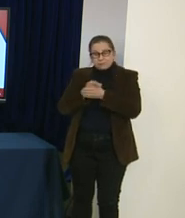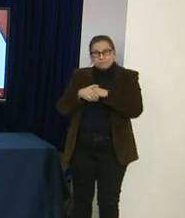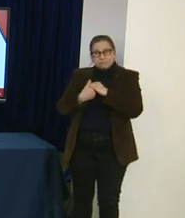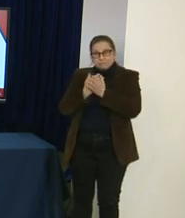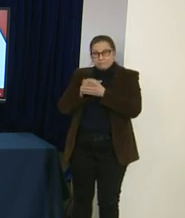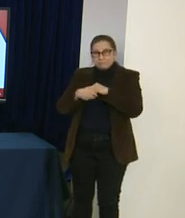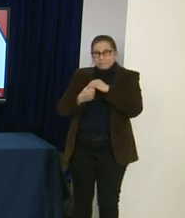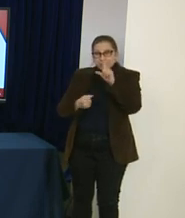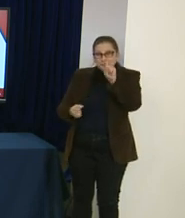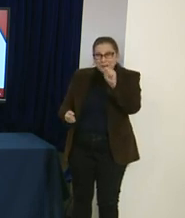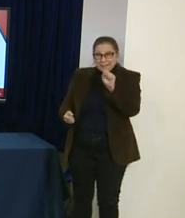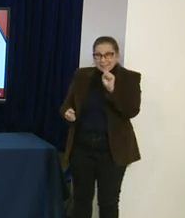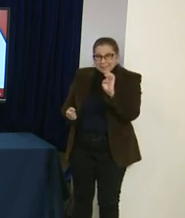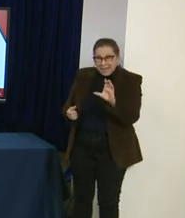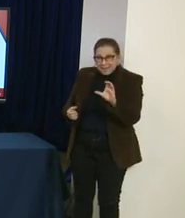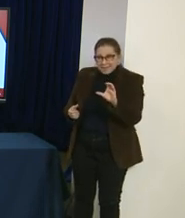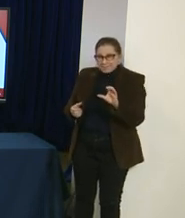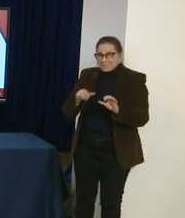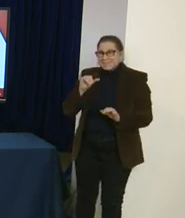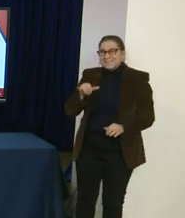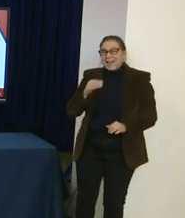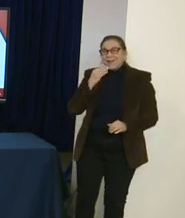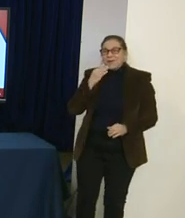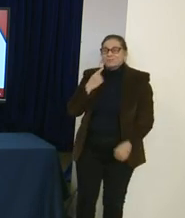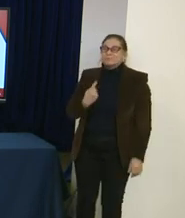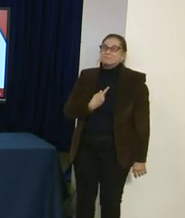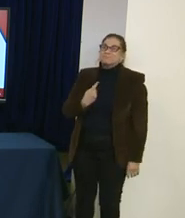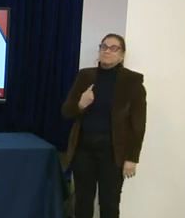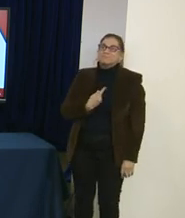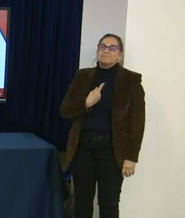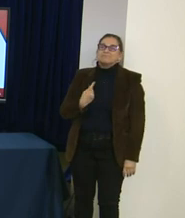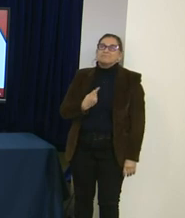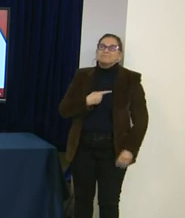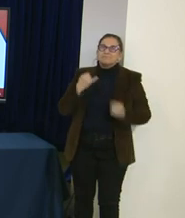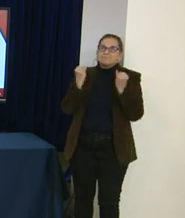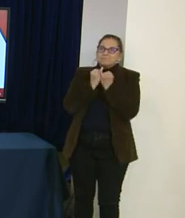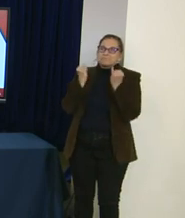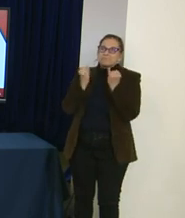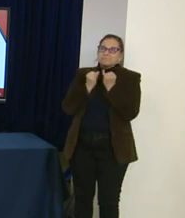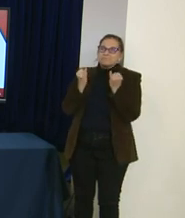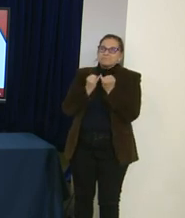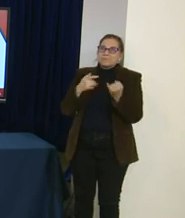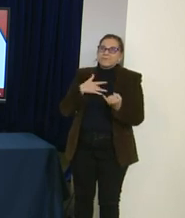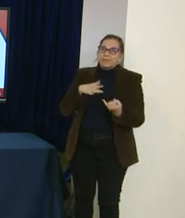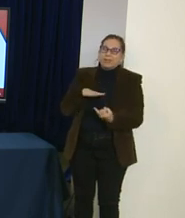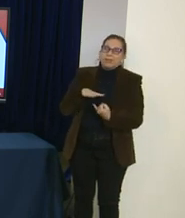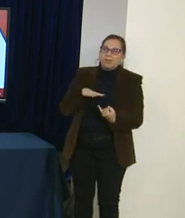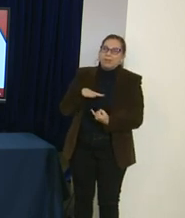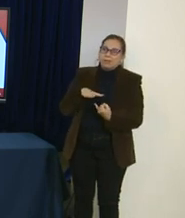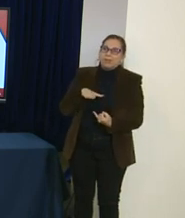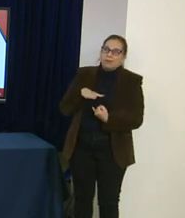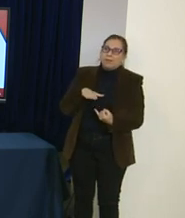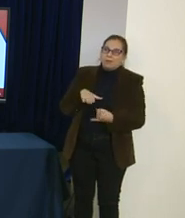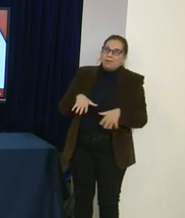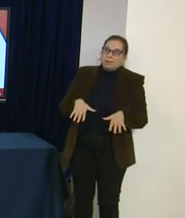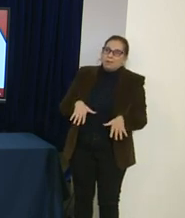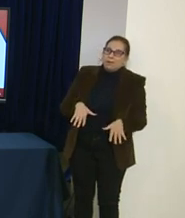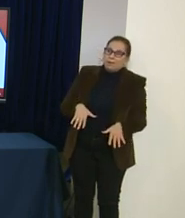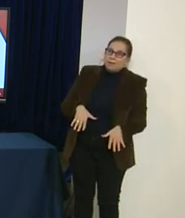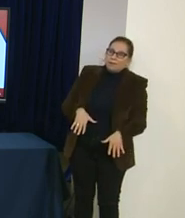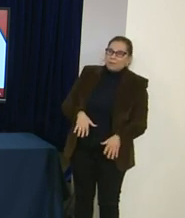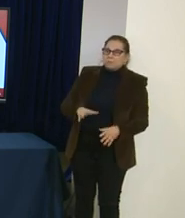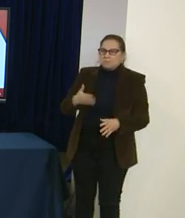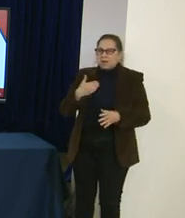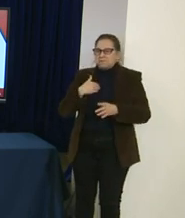we've partnered with Around Town DC to produce a list of online activities to keep you active and engaged in the comfort of your own